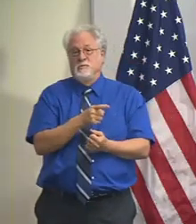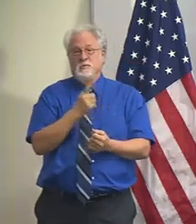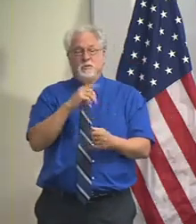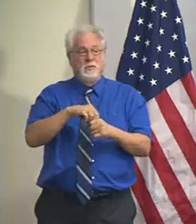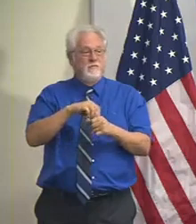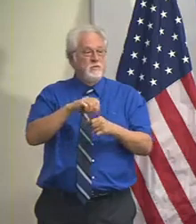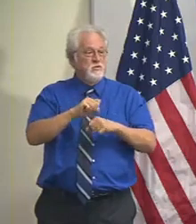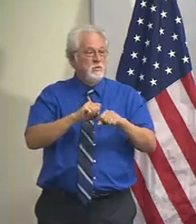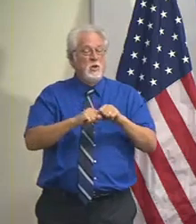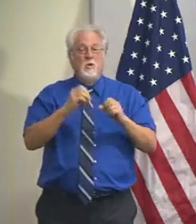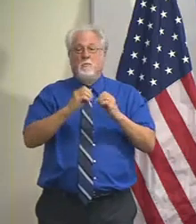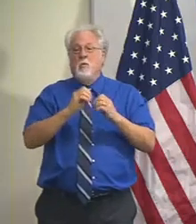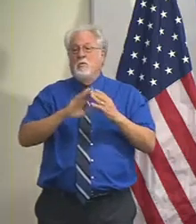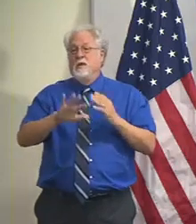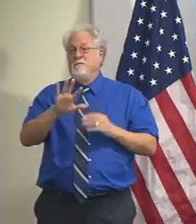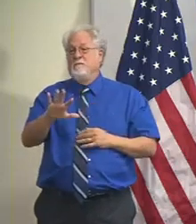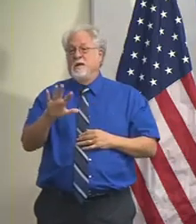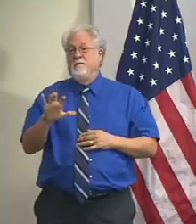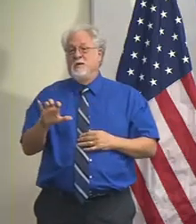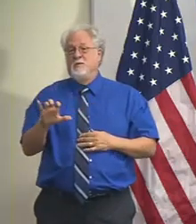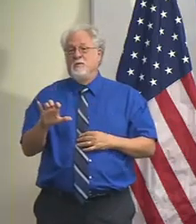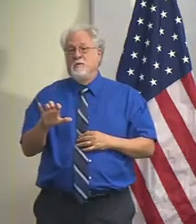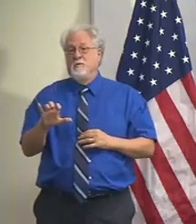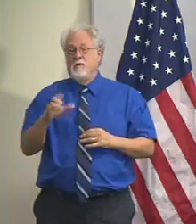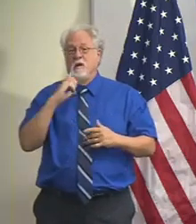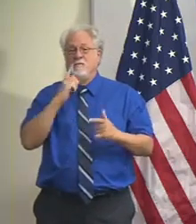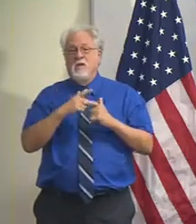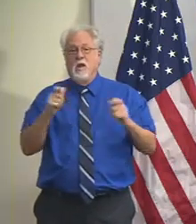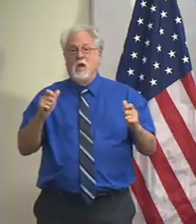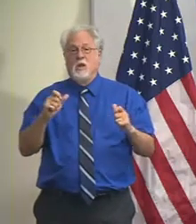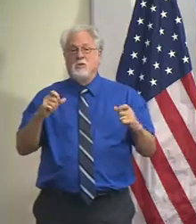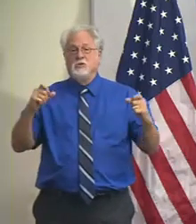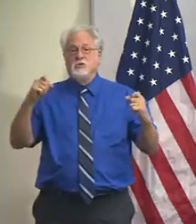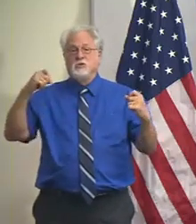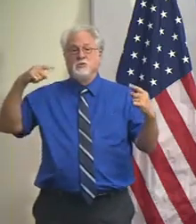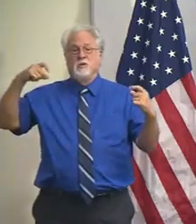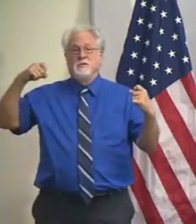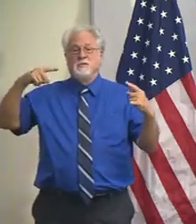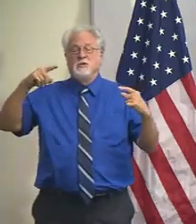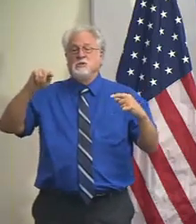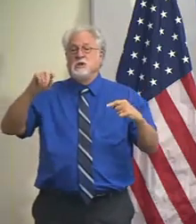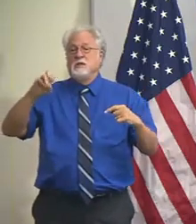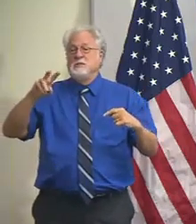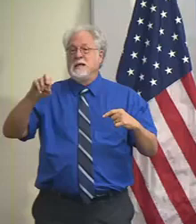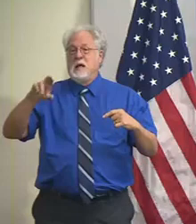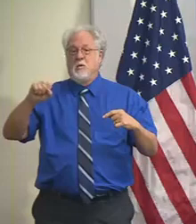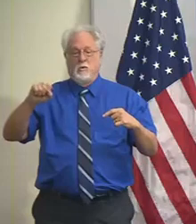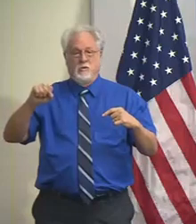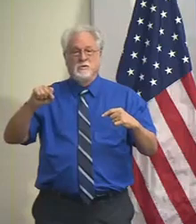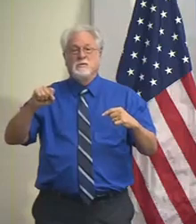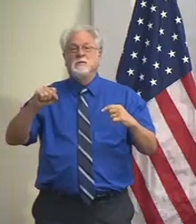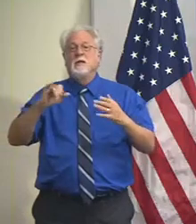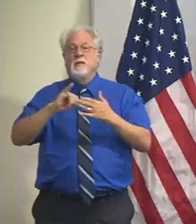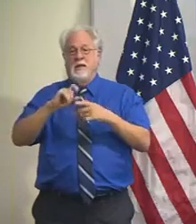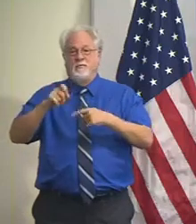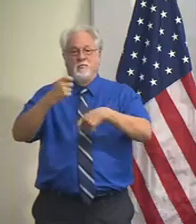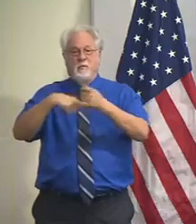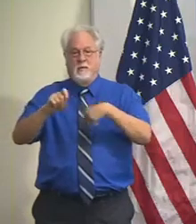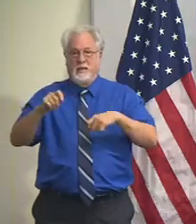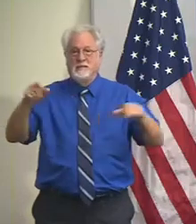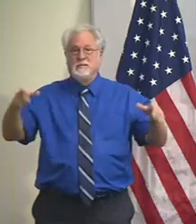We know there are more than 500 of the large transmission towers that were damaged or destroyed that have to be